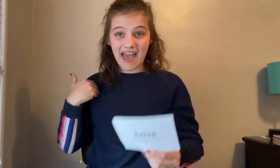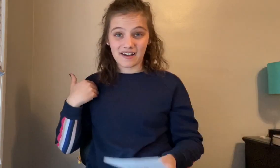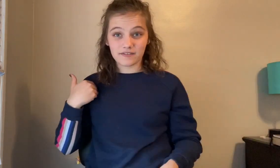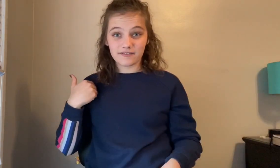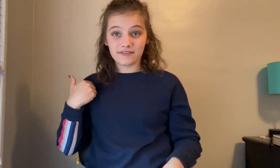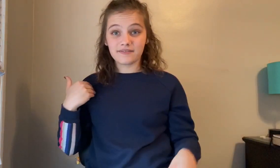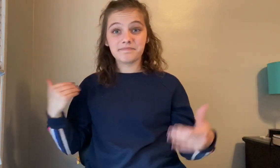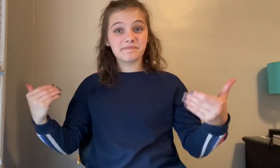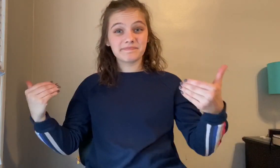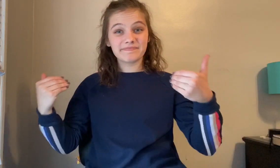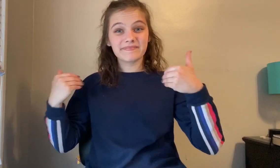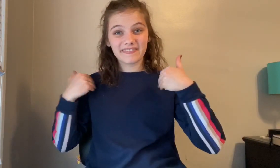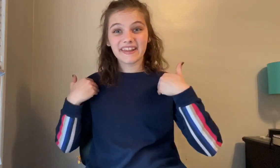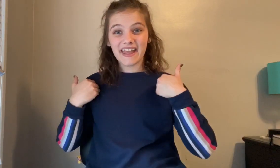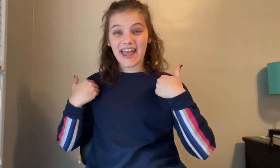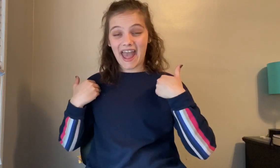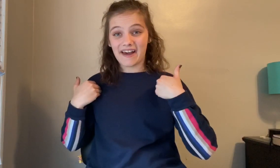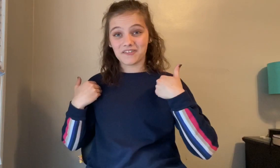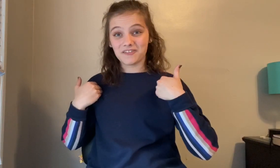Have. Have.